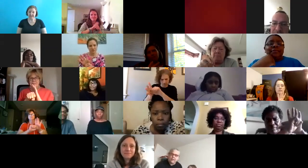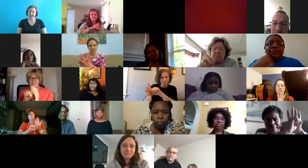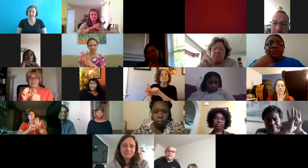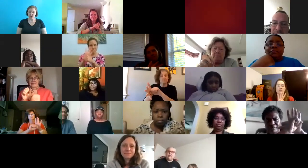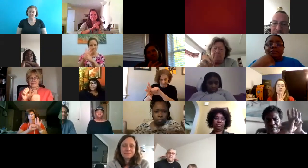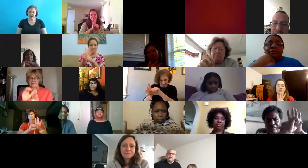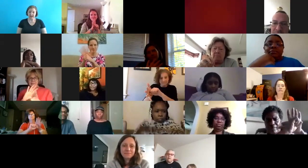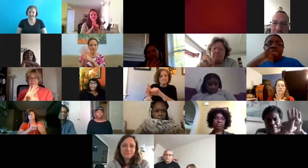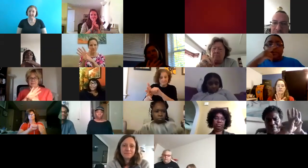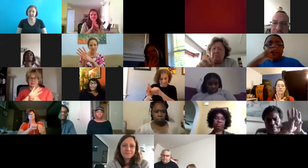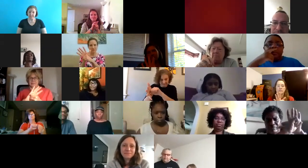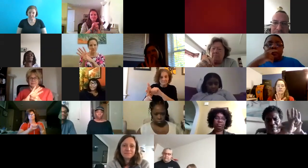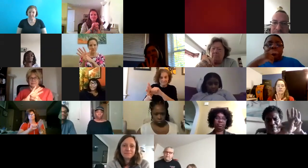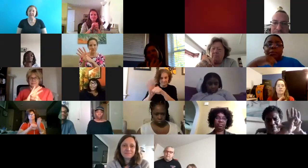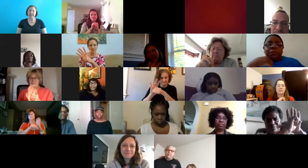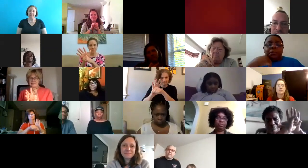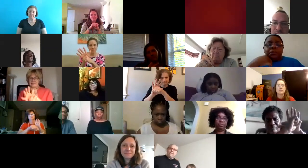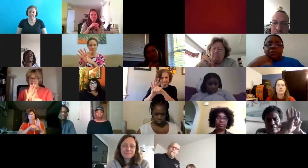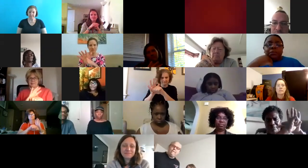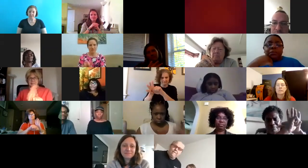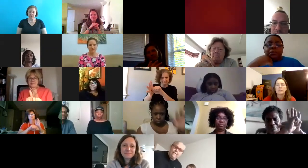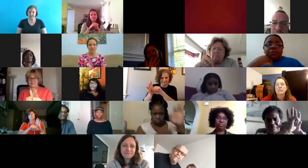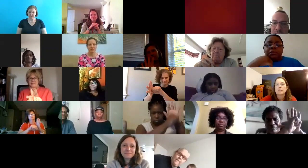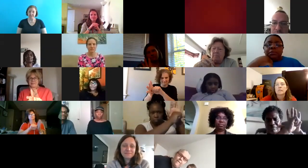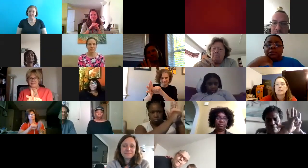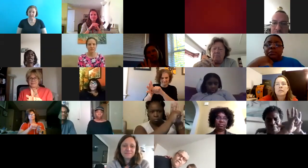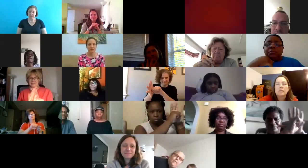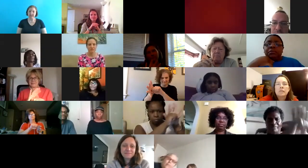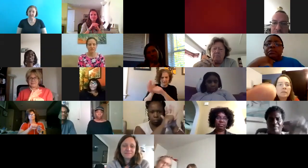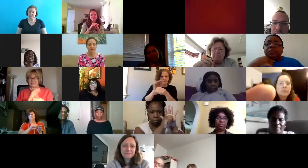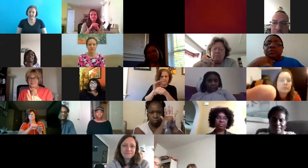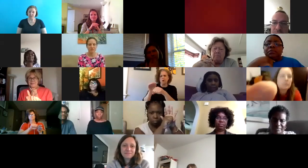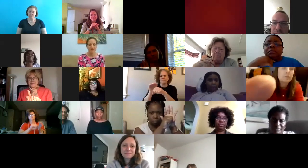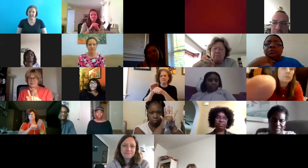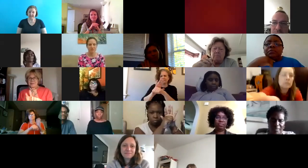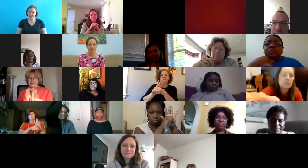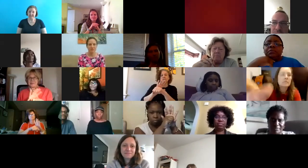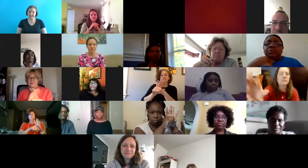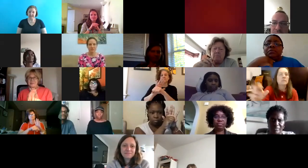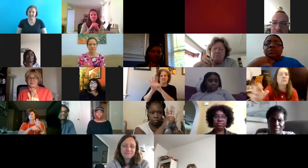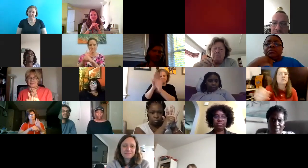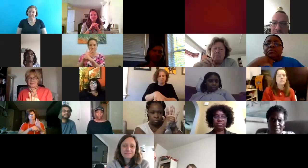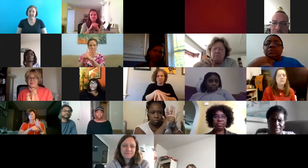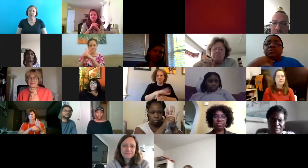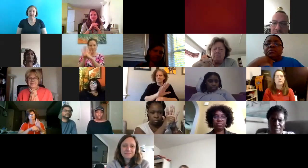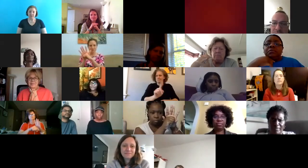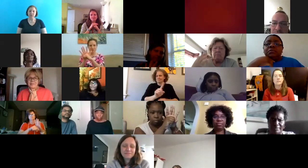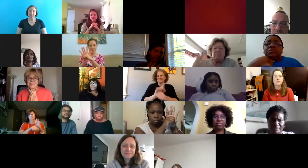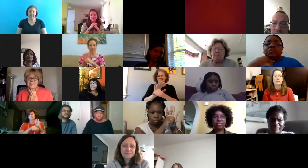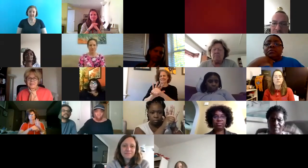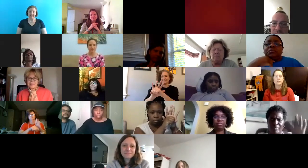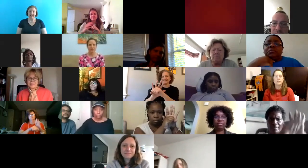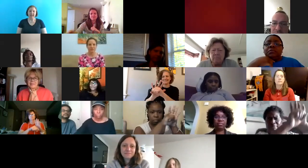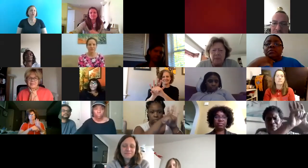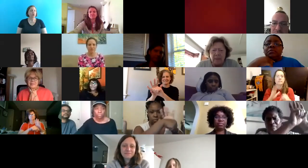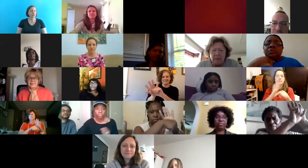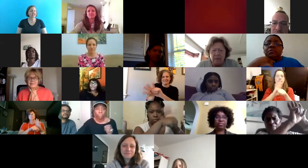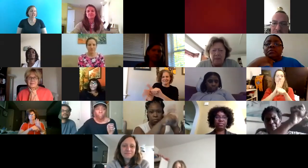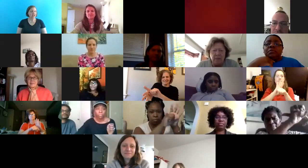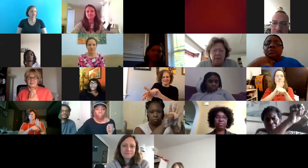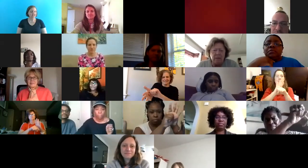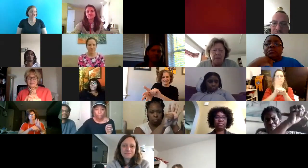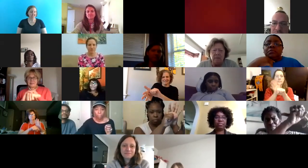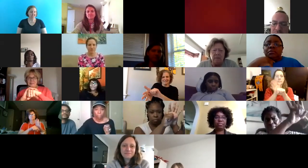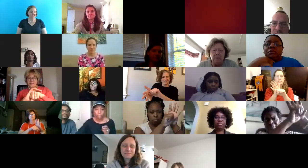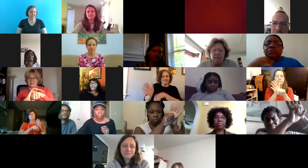then a palm behind it. Yep. Yep. Good. And you move like this. You have to move your hand. You don't put it